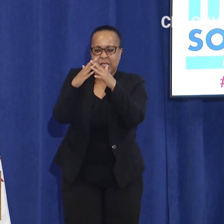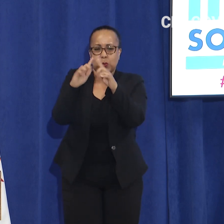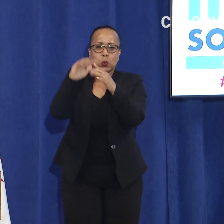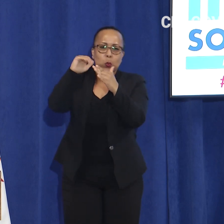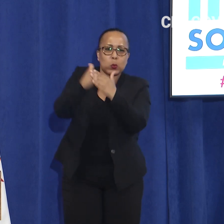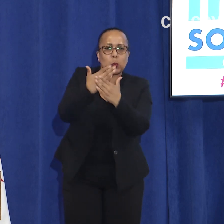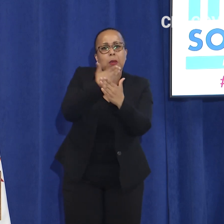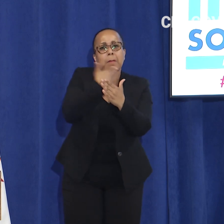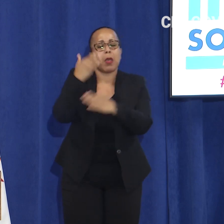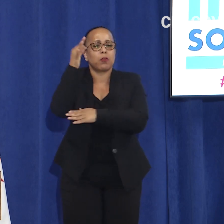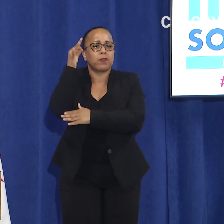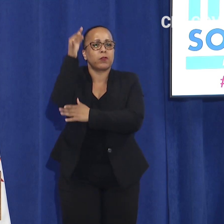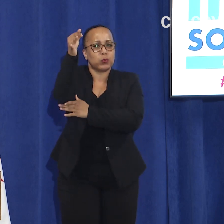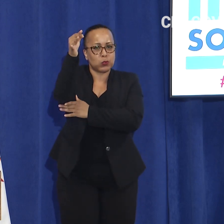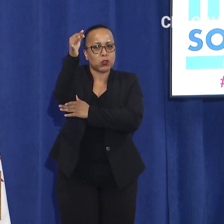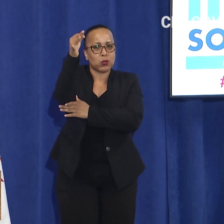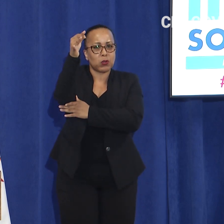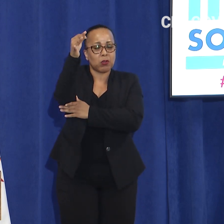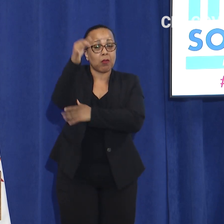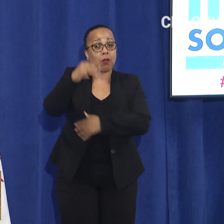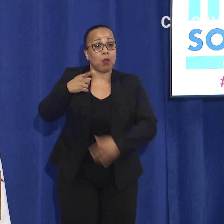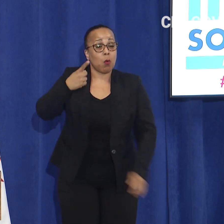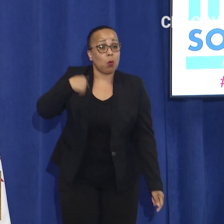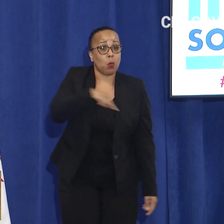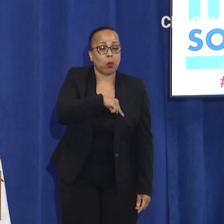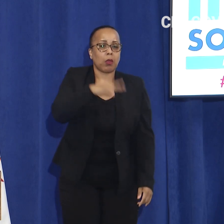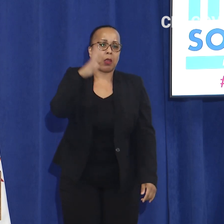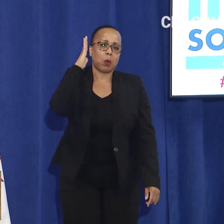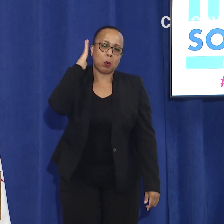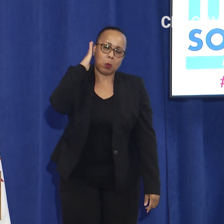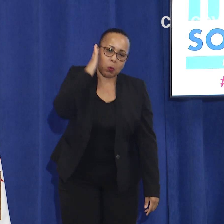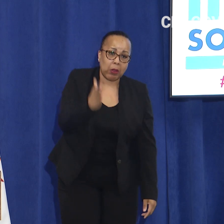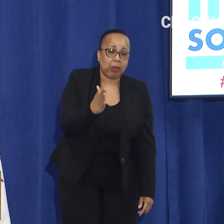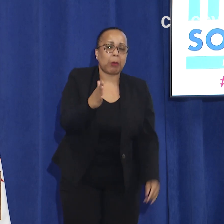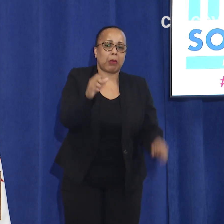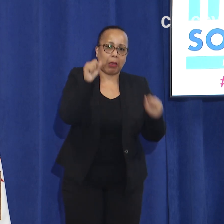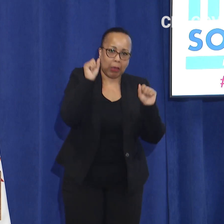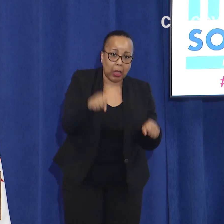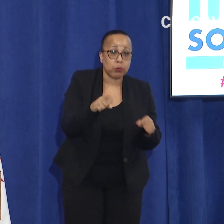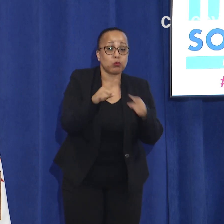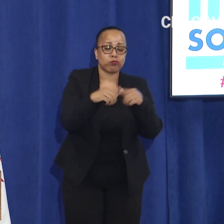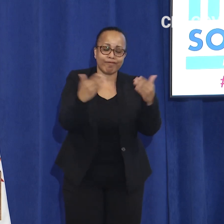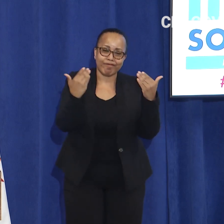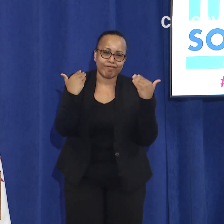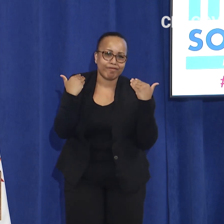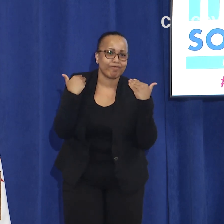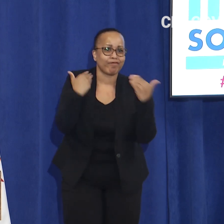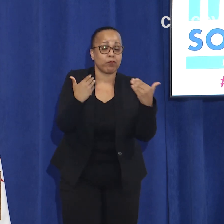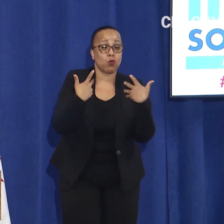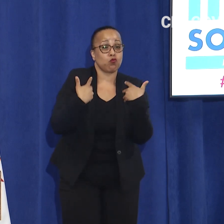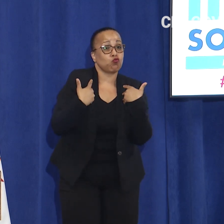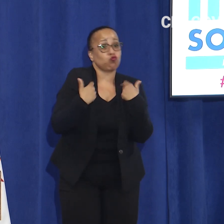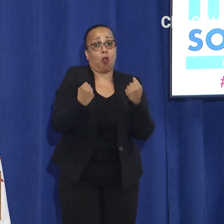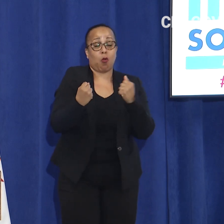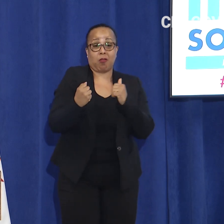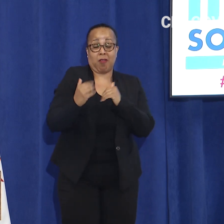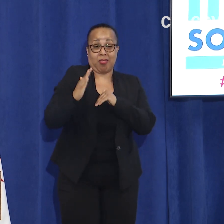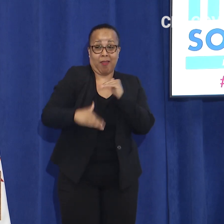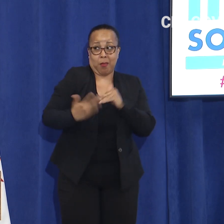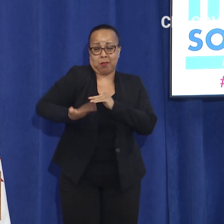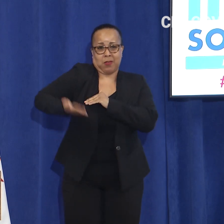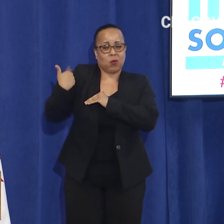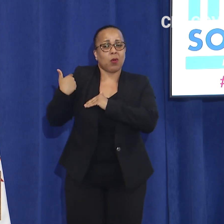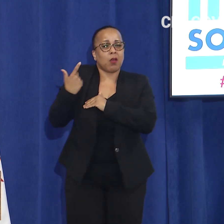and better future, that we will be ever able to go forward stronger than we've ever